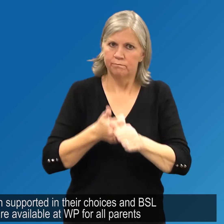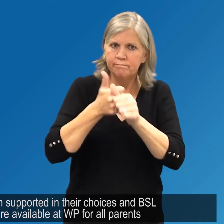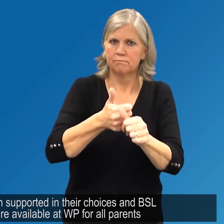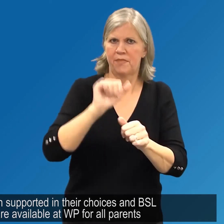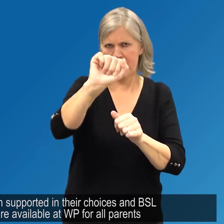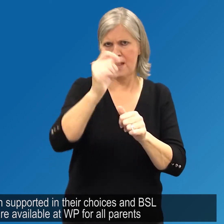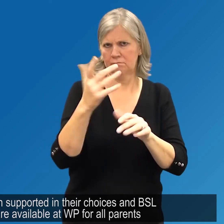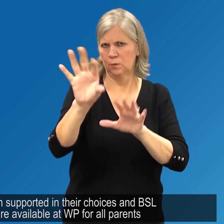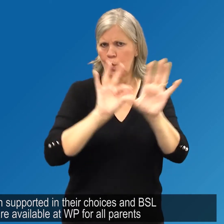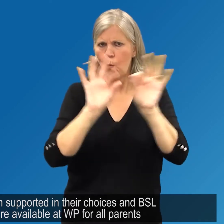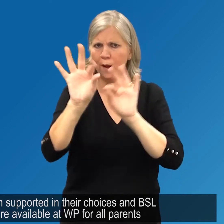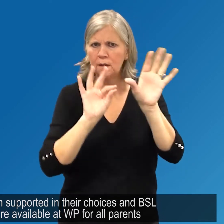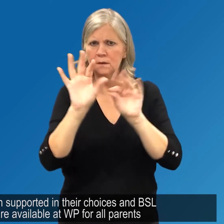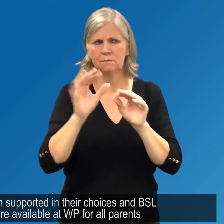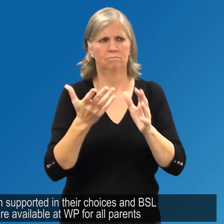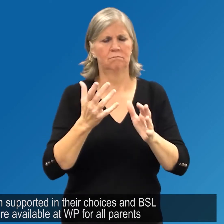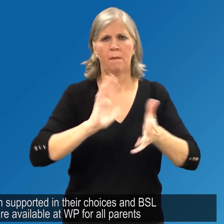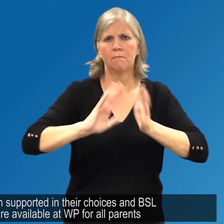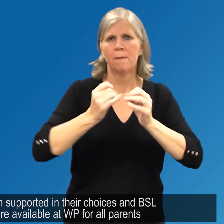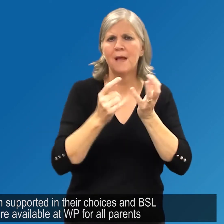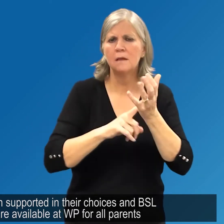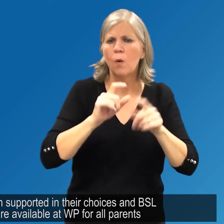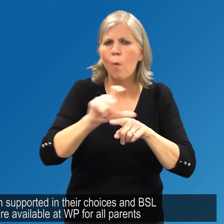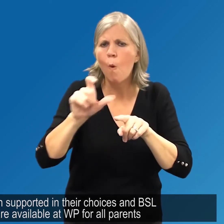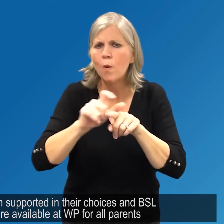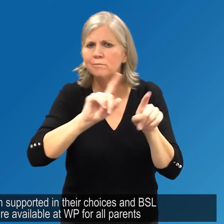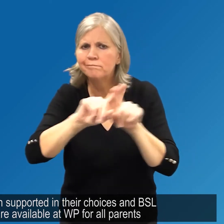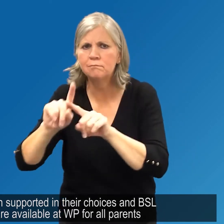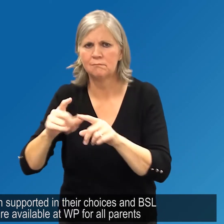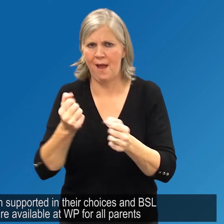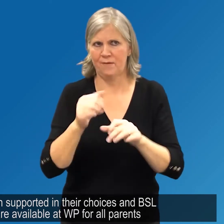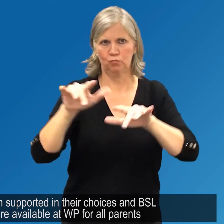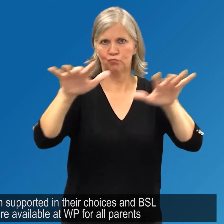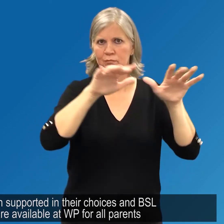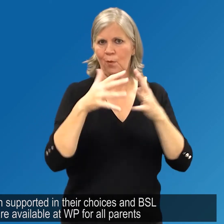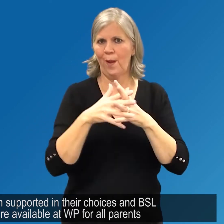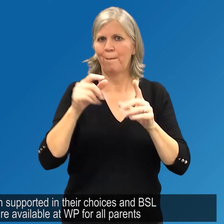Then supported in their choices, and BSL courses are available at WP for all parents.